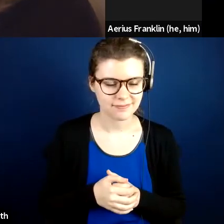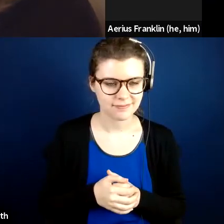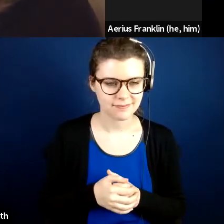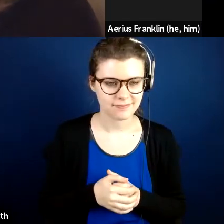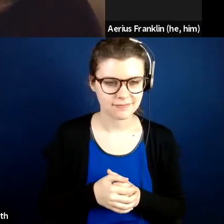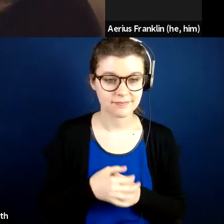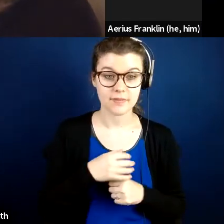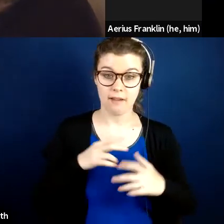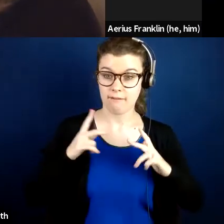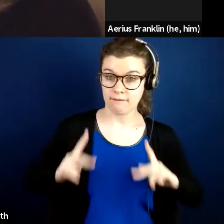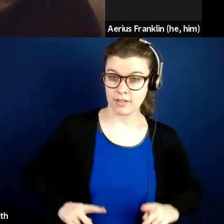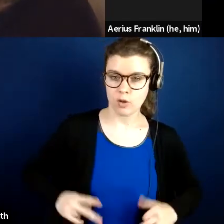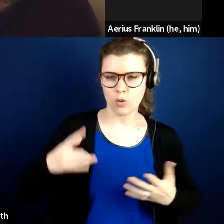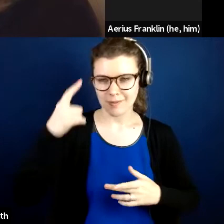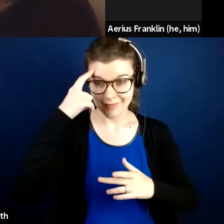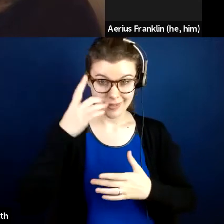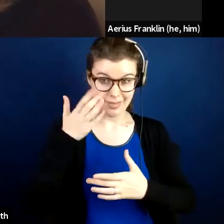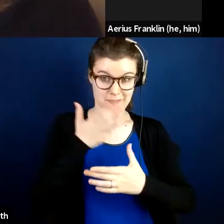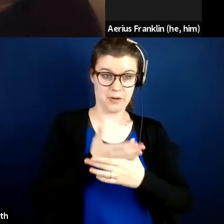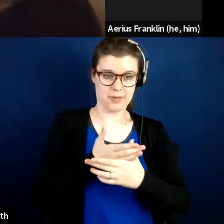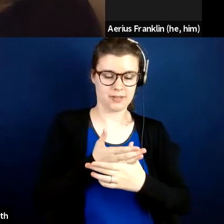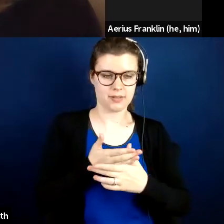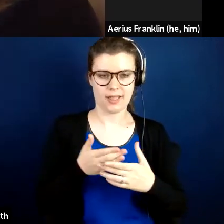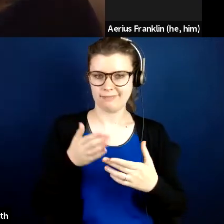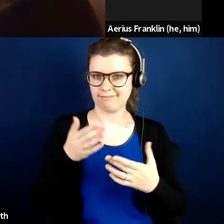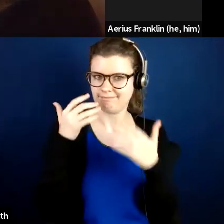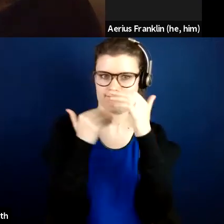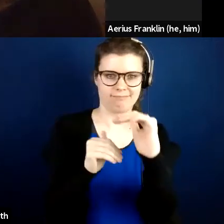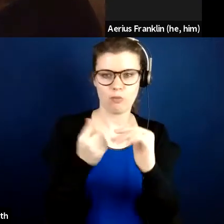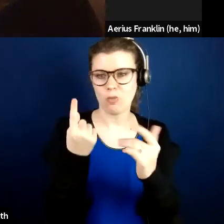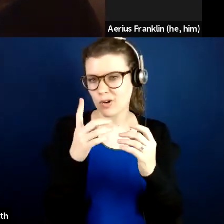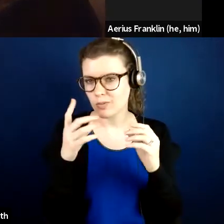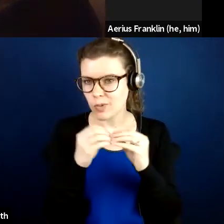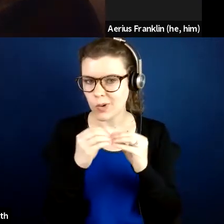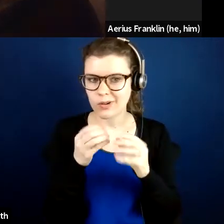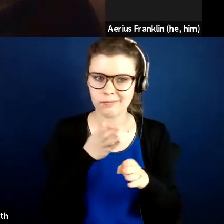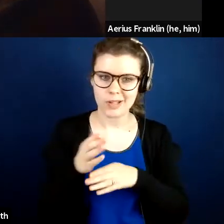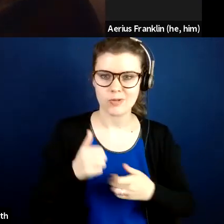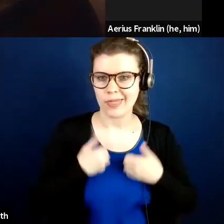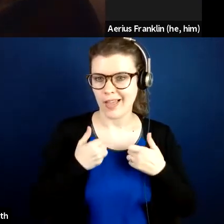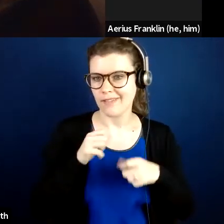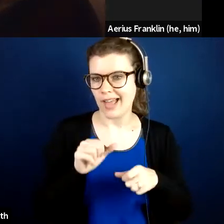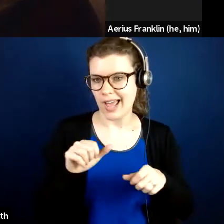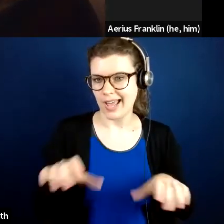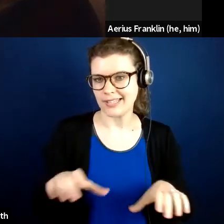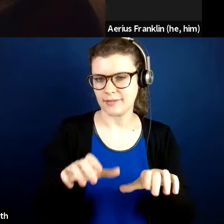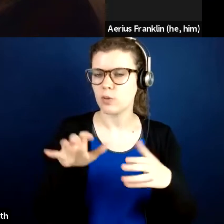A physical or mental impairment that substantially limits one or more major life activities is